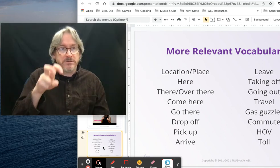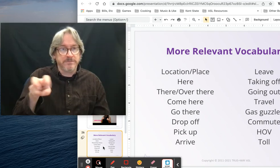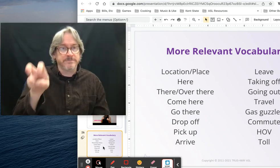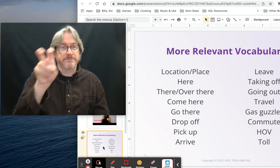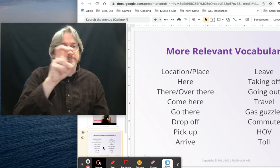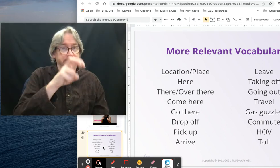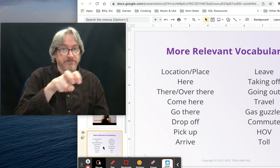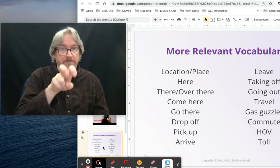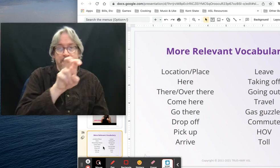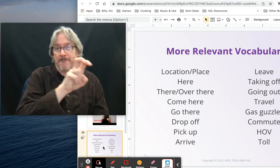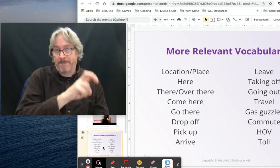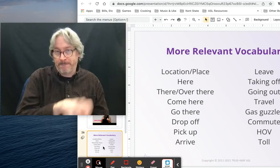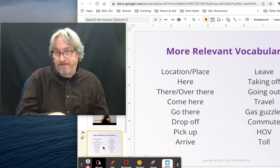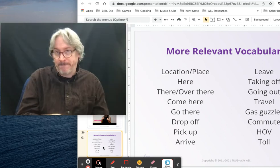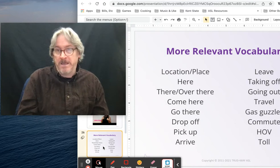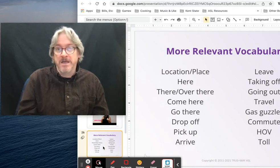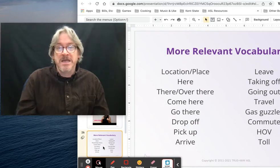Travel.